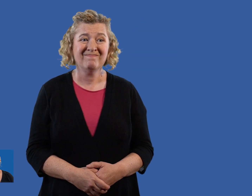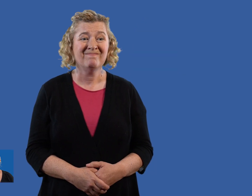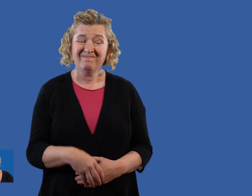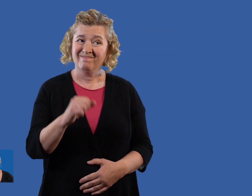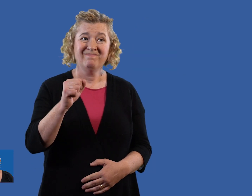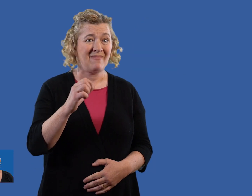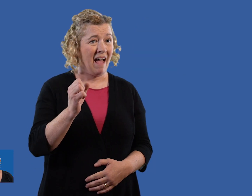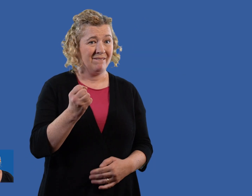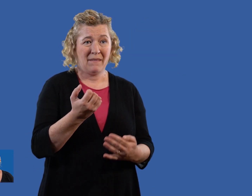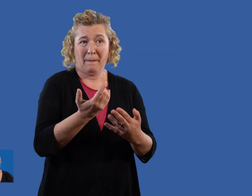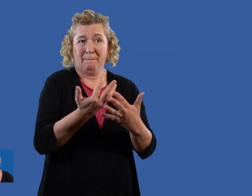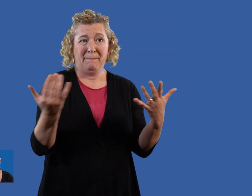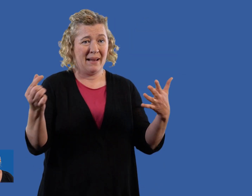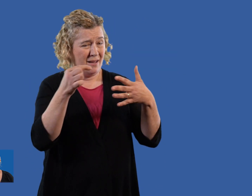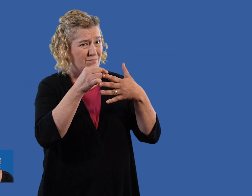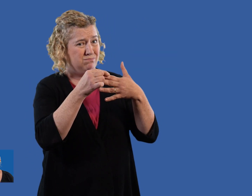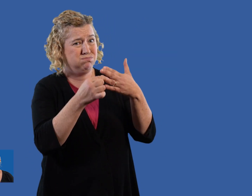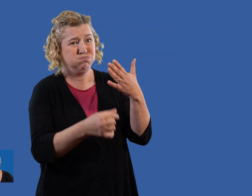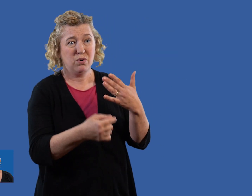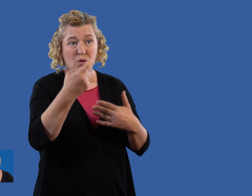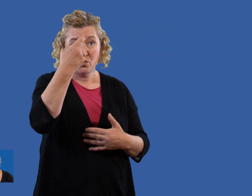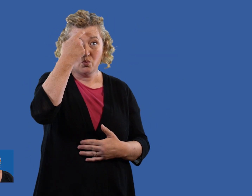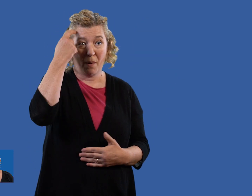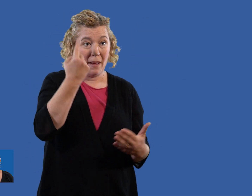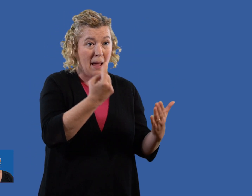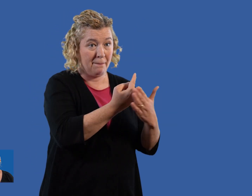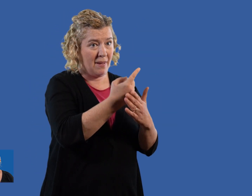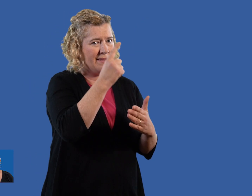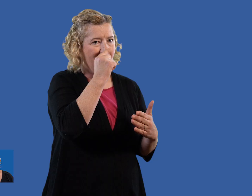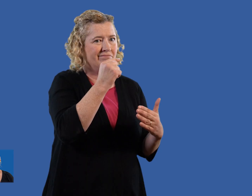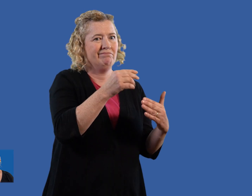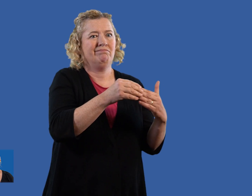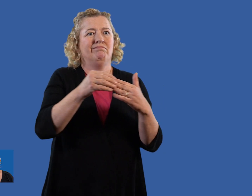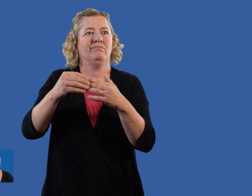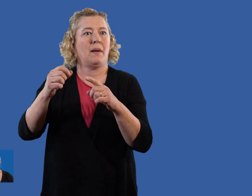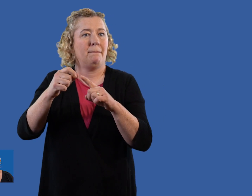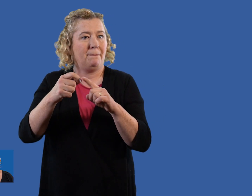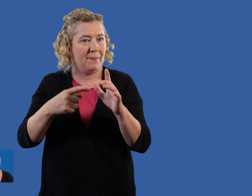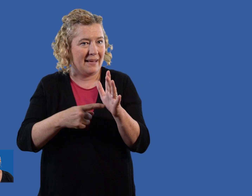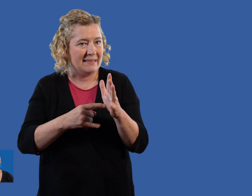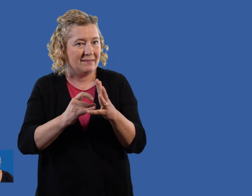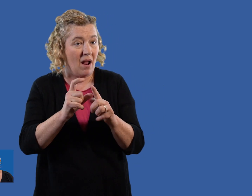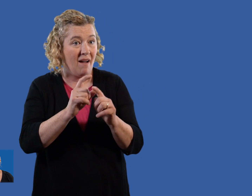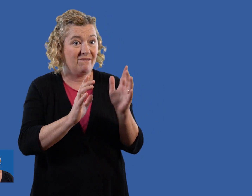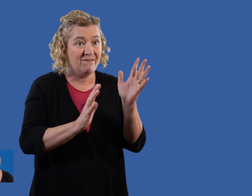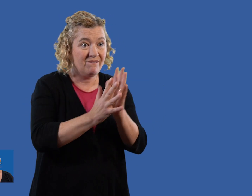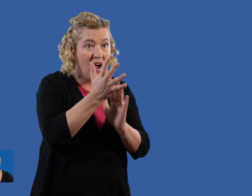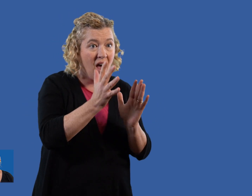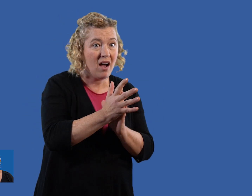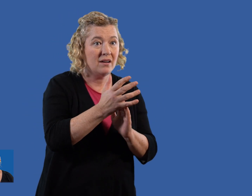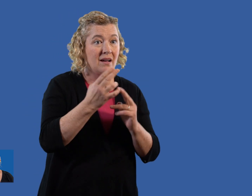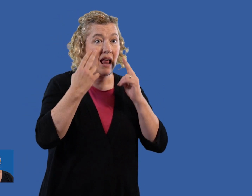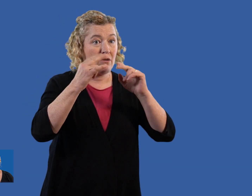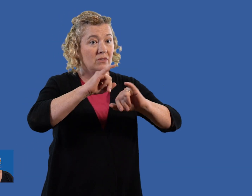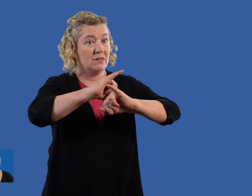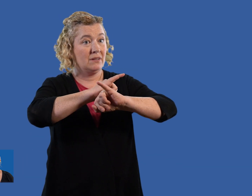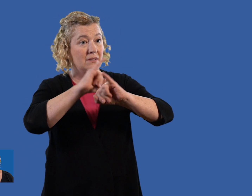Yeah, there are many other traumatic events that can lead to PTSD, such as fire, natural